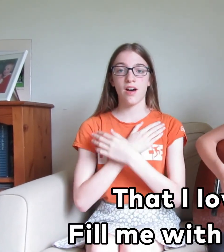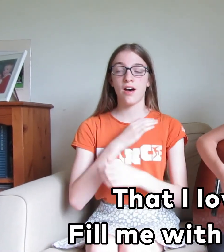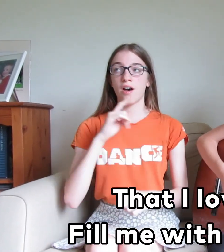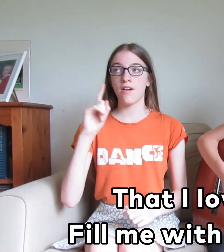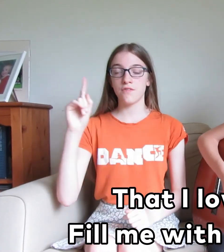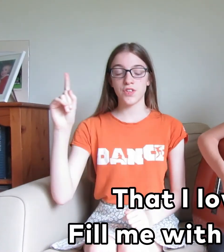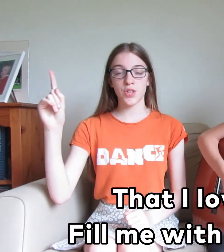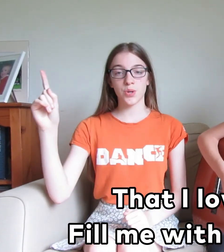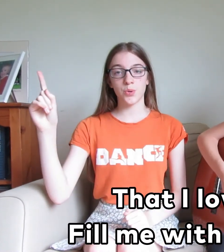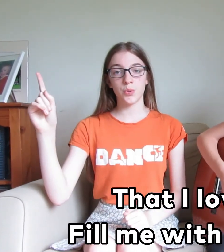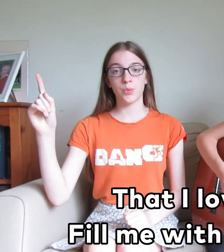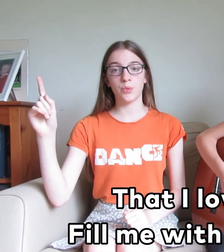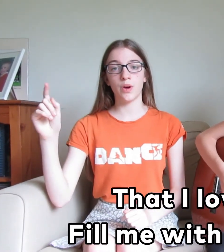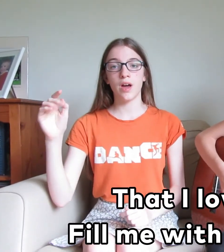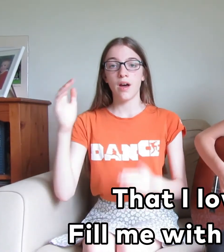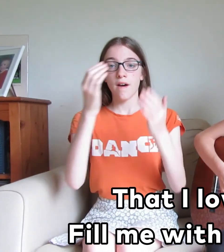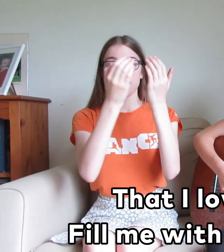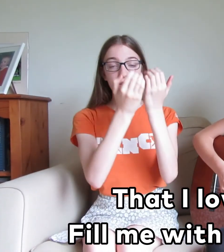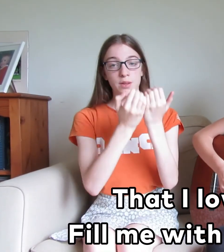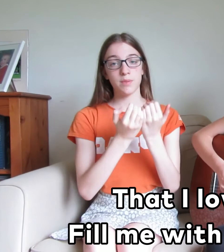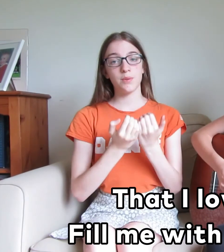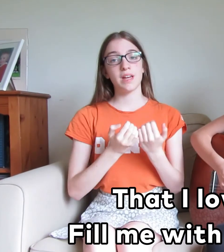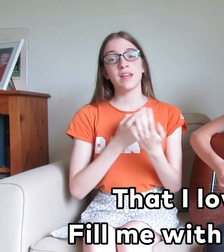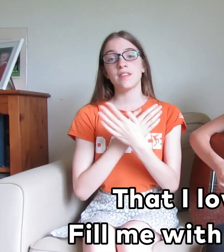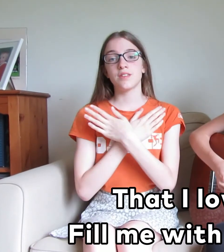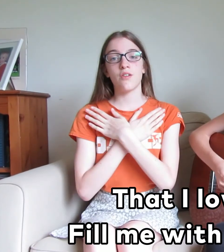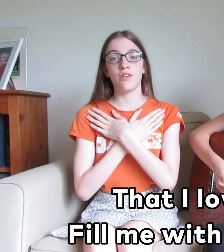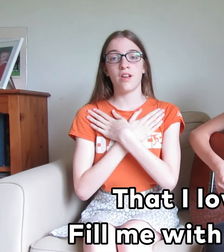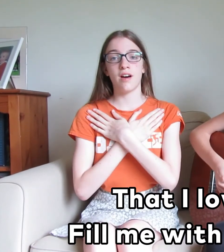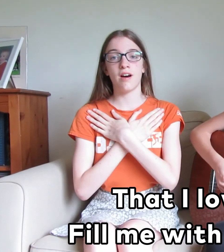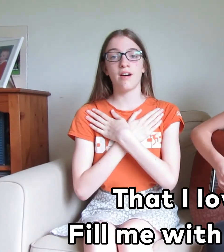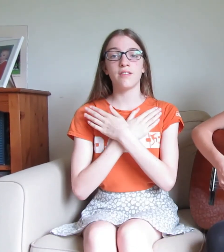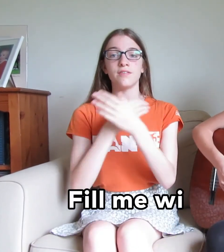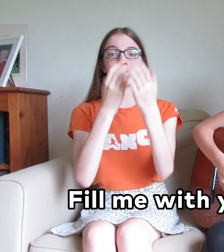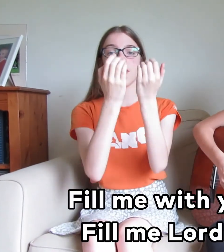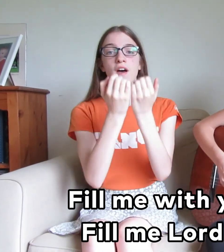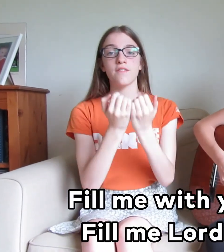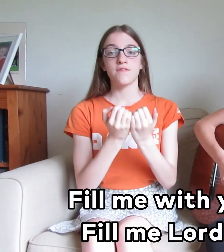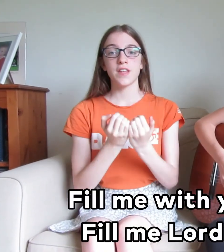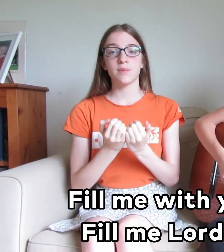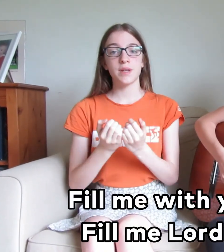Your love, fill me